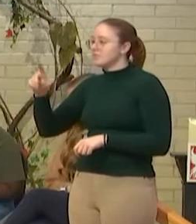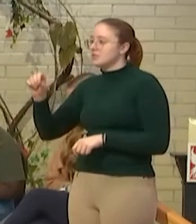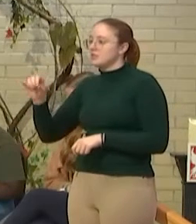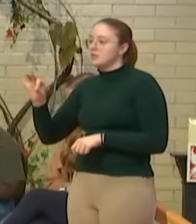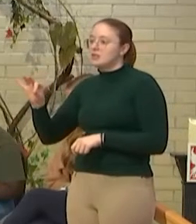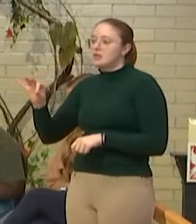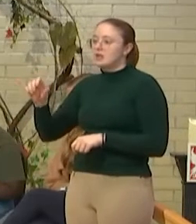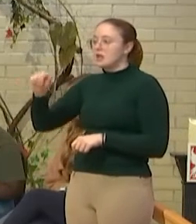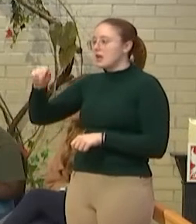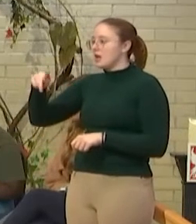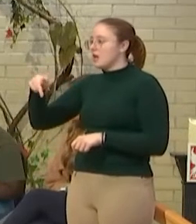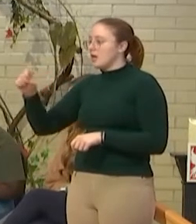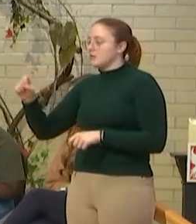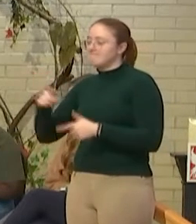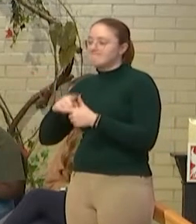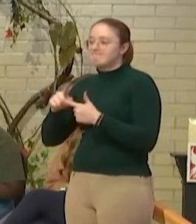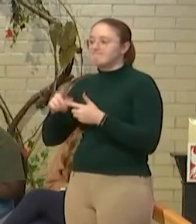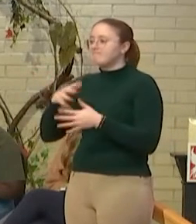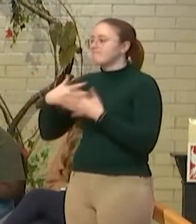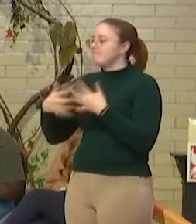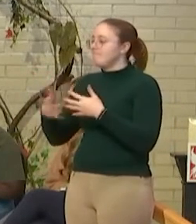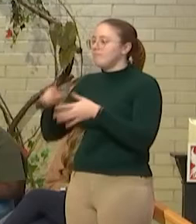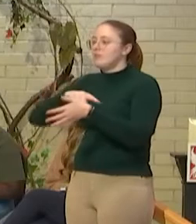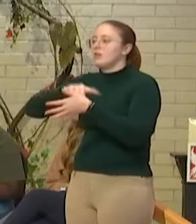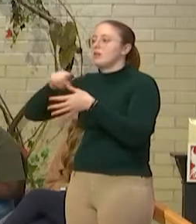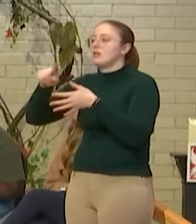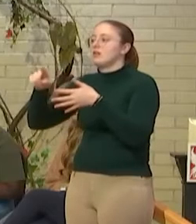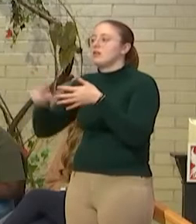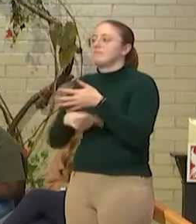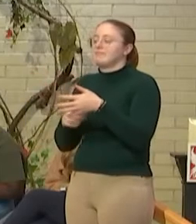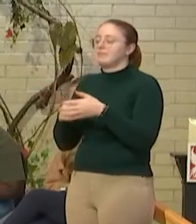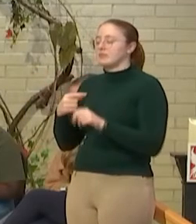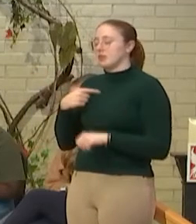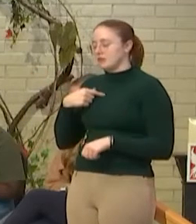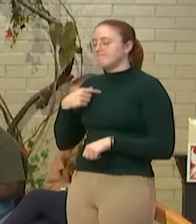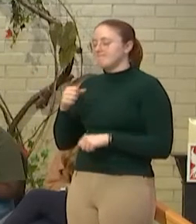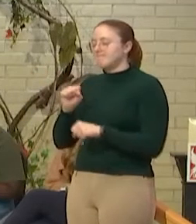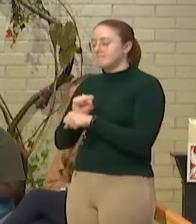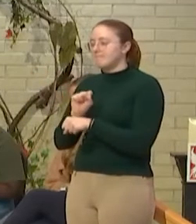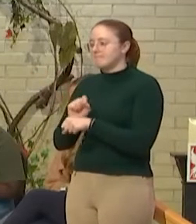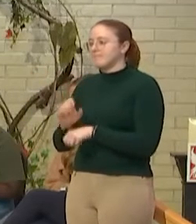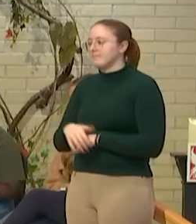you, I'm there to help out. Some of that stuff I can do whether you have an accommodation or not. So